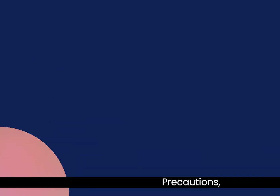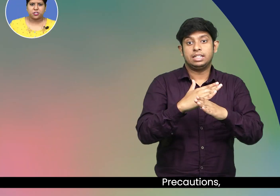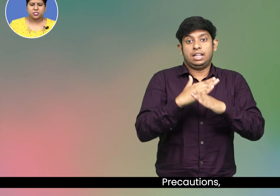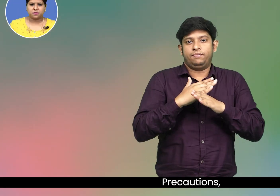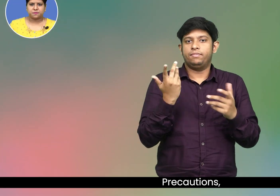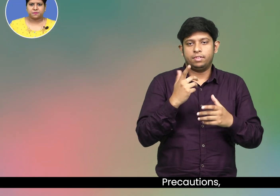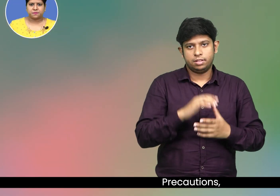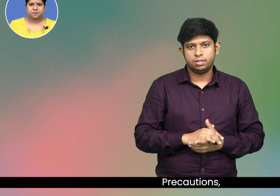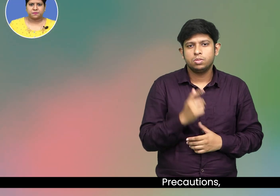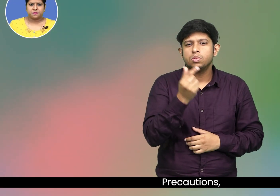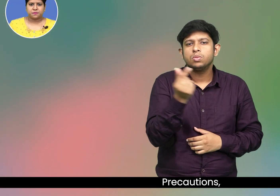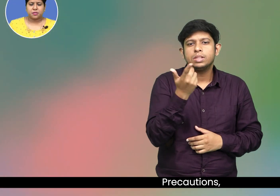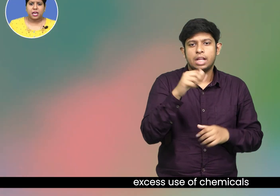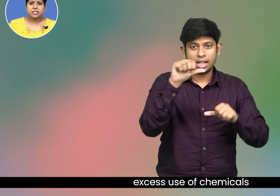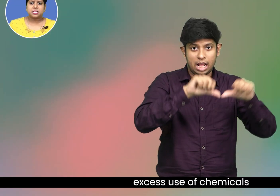Precaution.